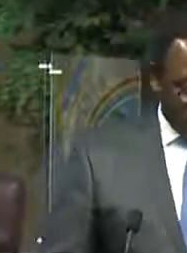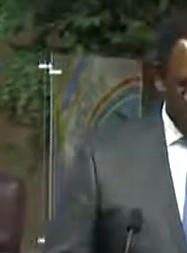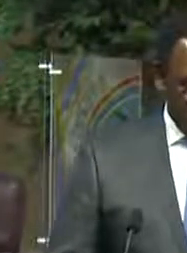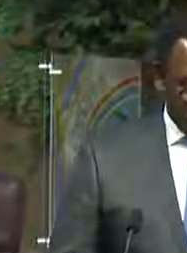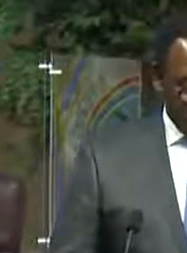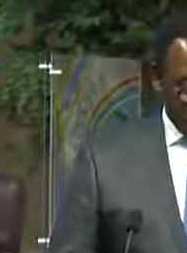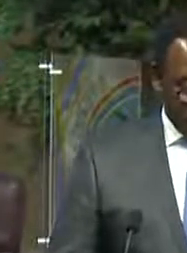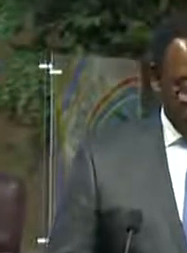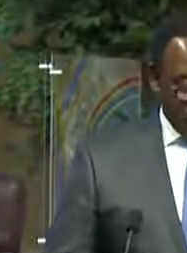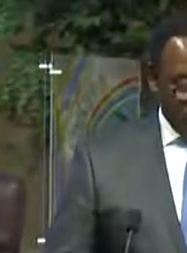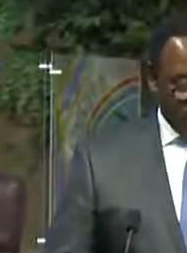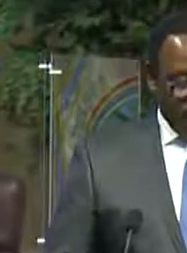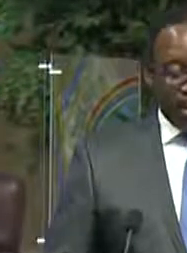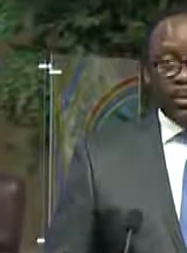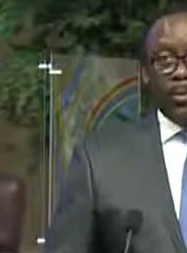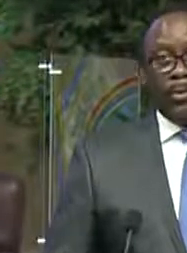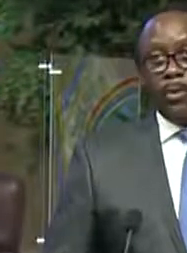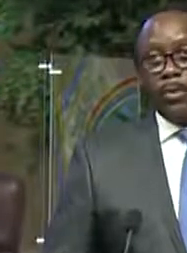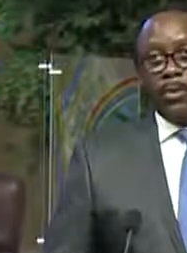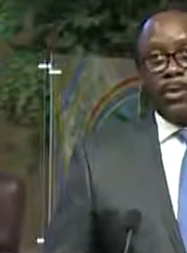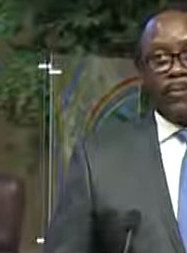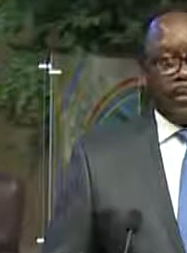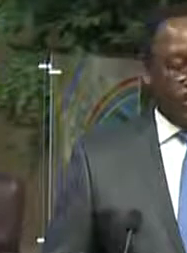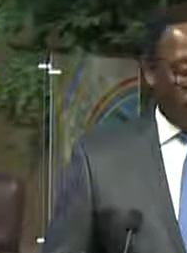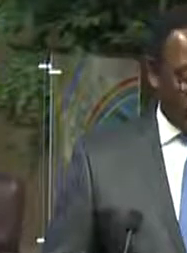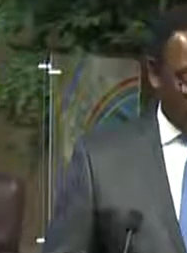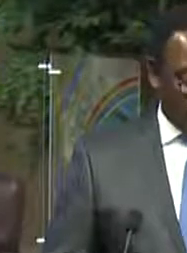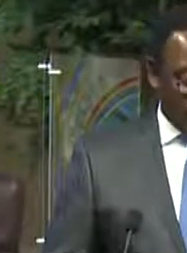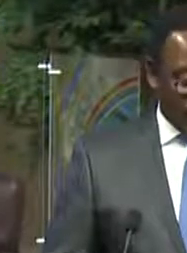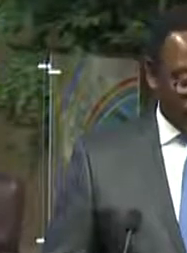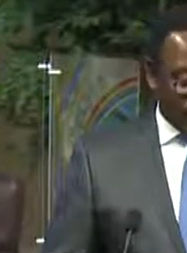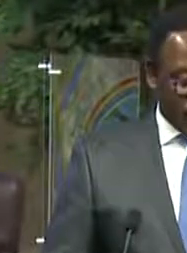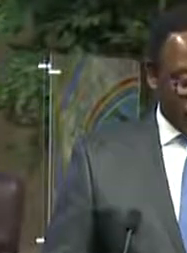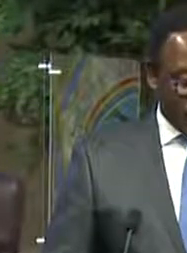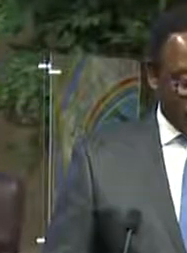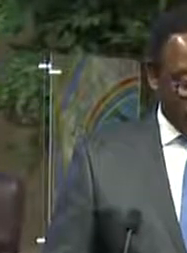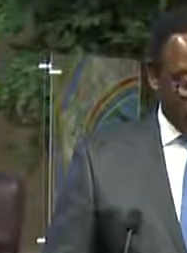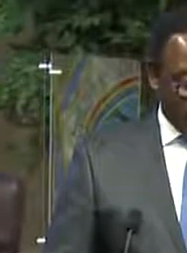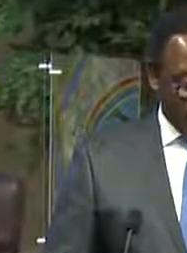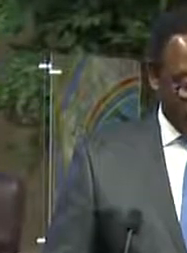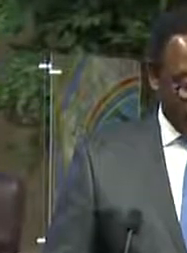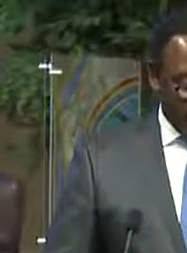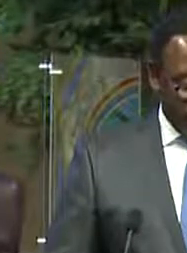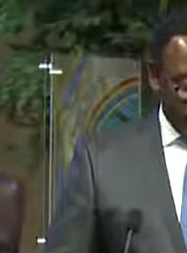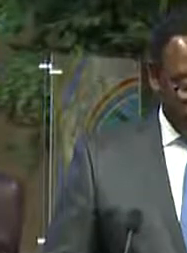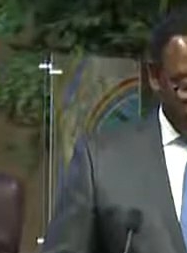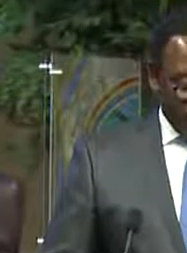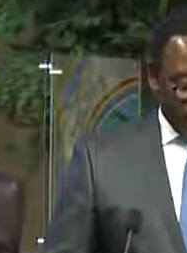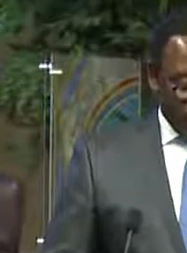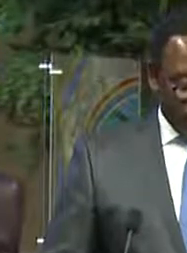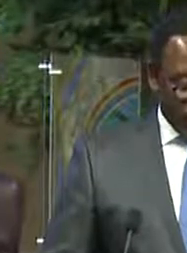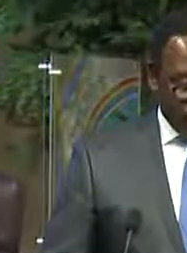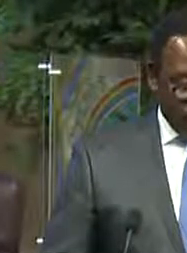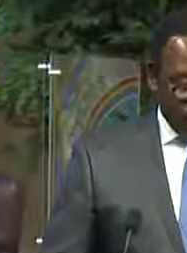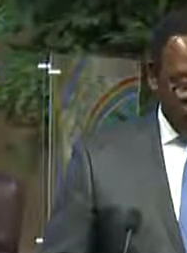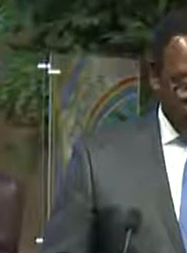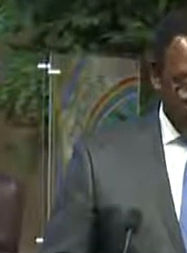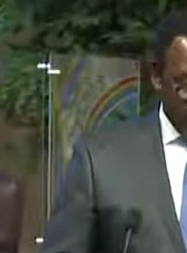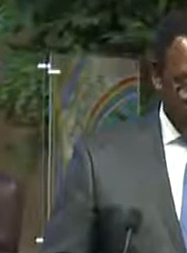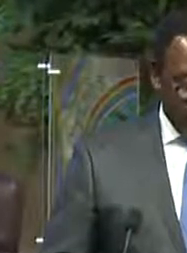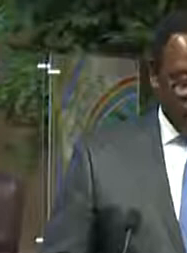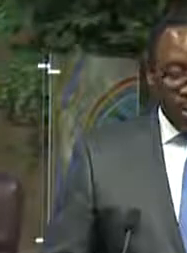us on that, so perhaps on Thursday of this week we'll announce when the portal will open again. My goals for the